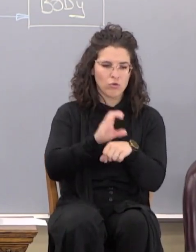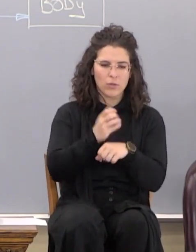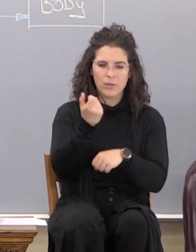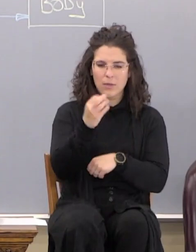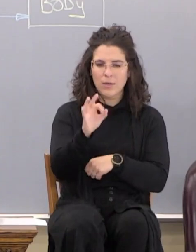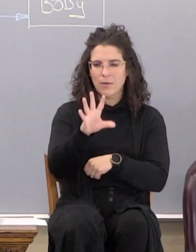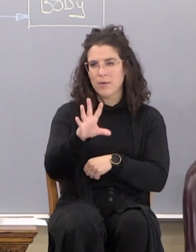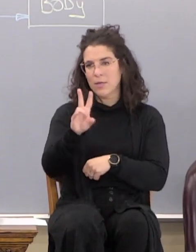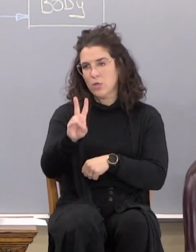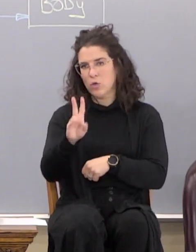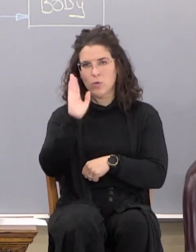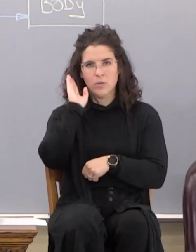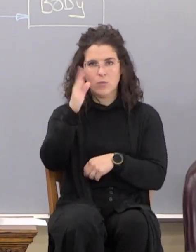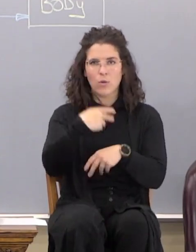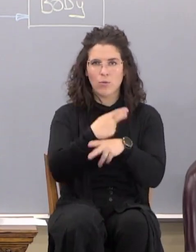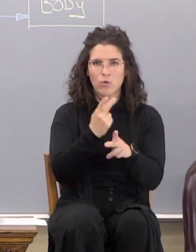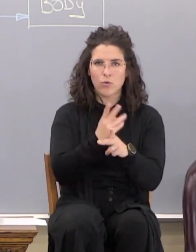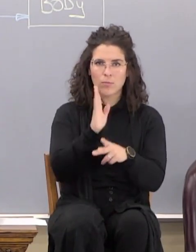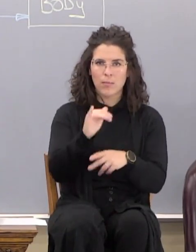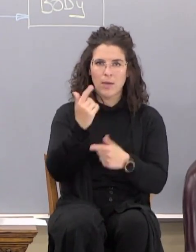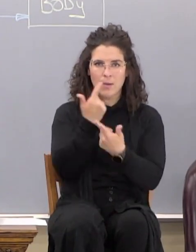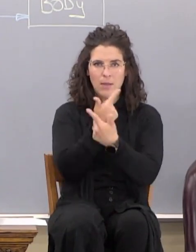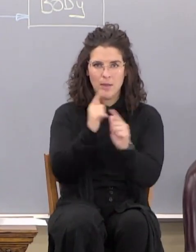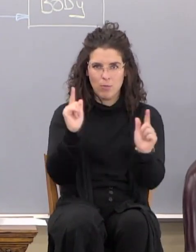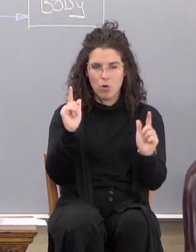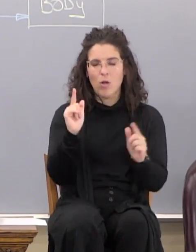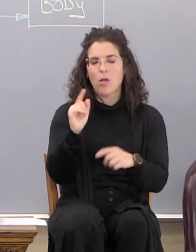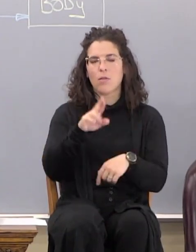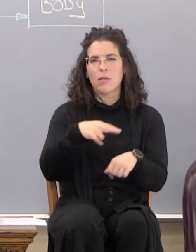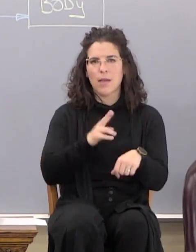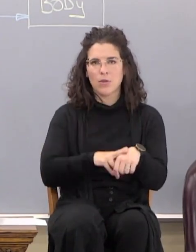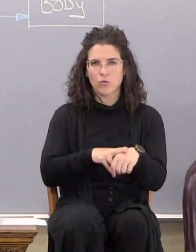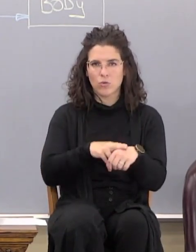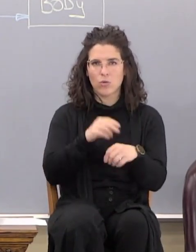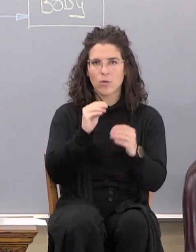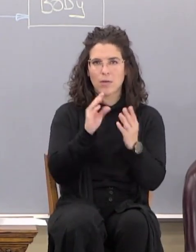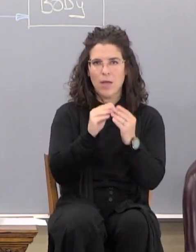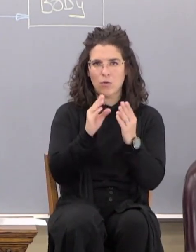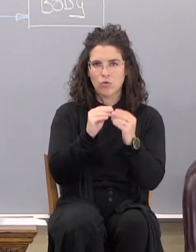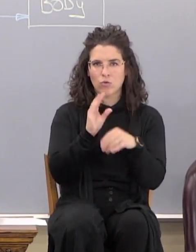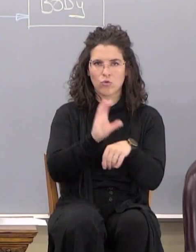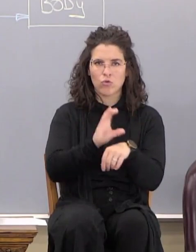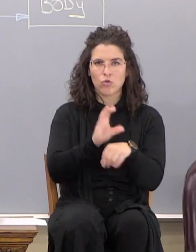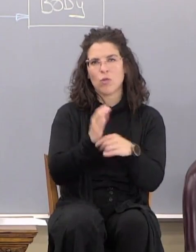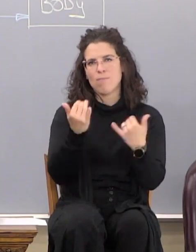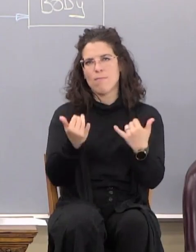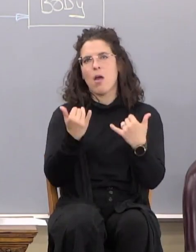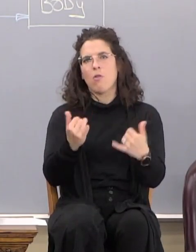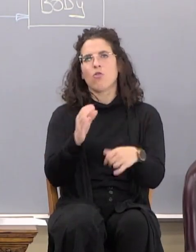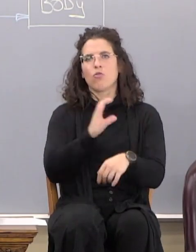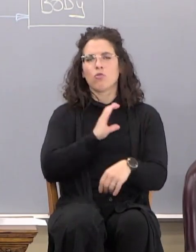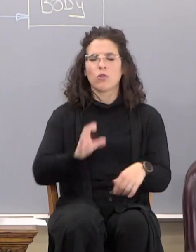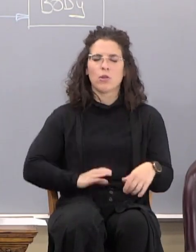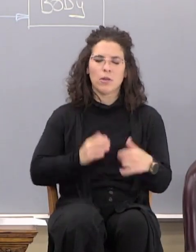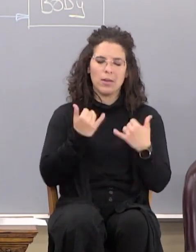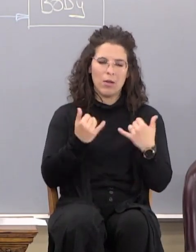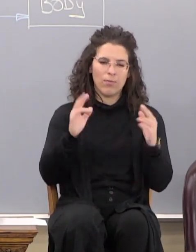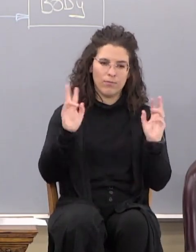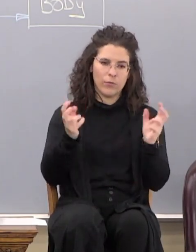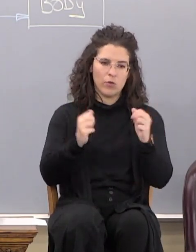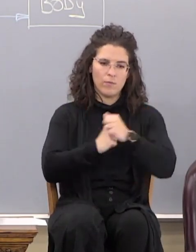because it was produced by the liberal National Council of Churches, modernists. And yet now you have the conservative fundamentalist